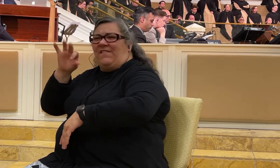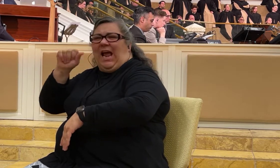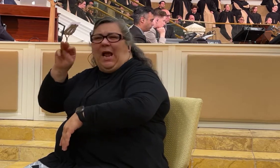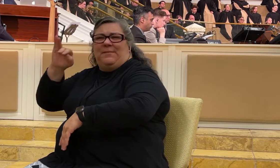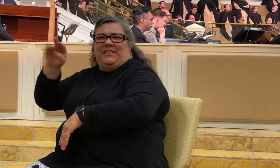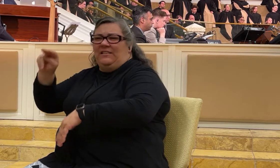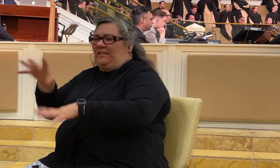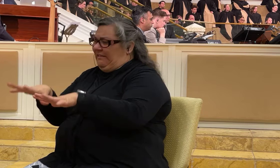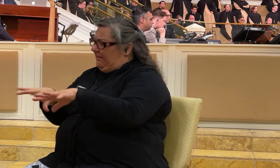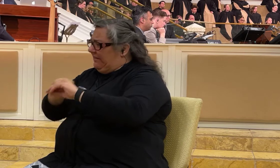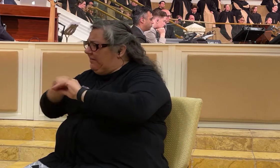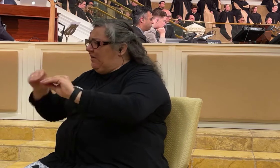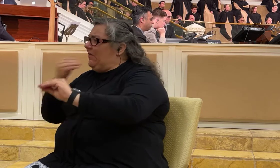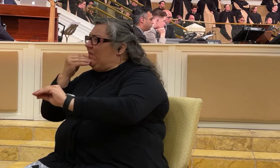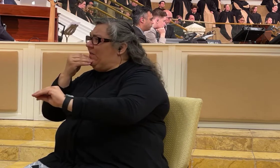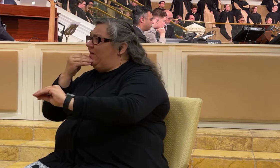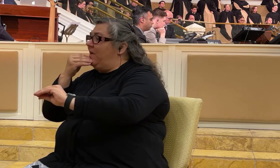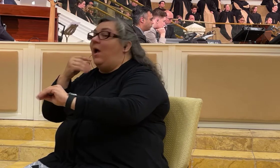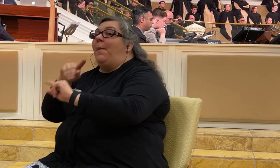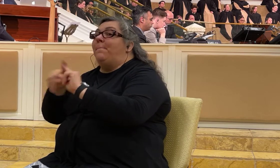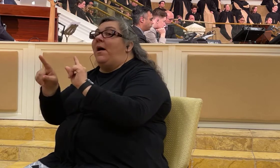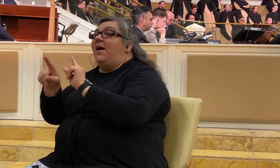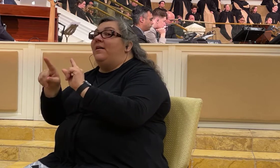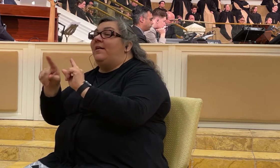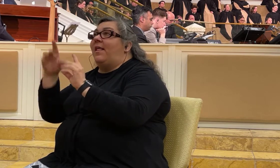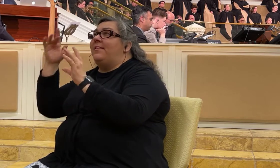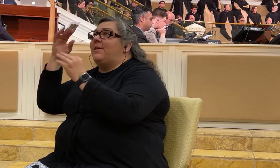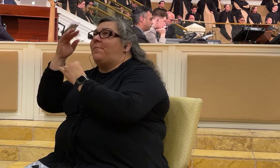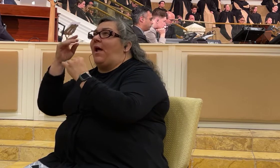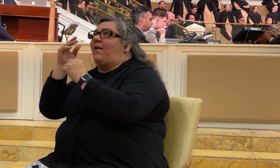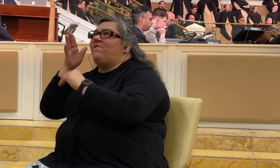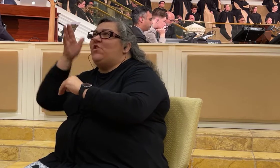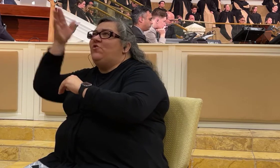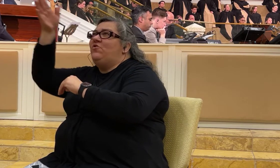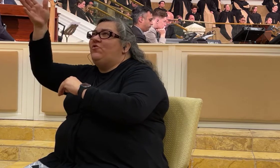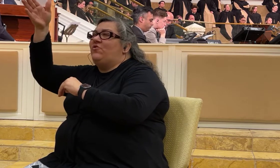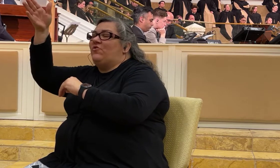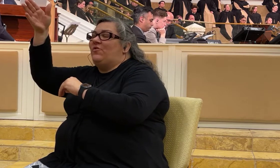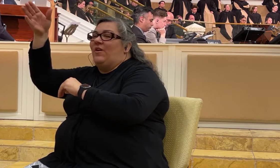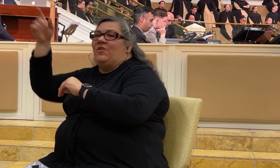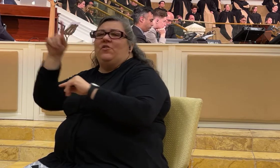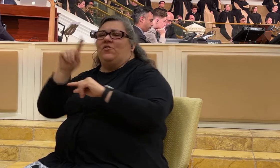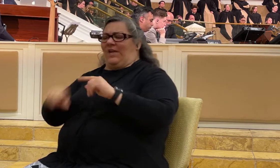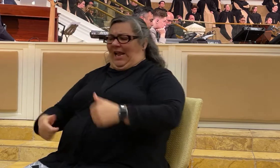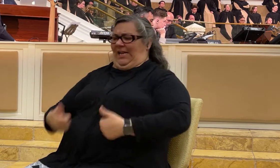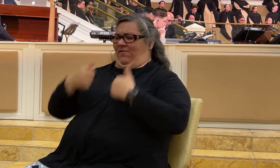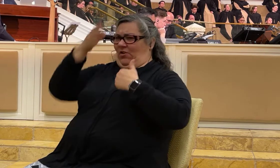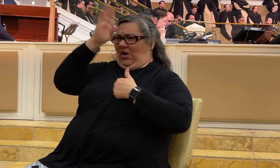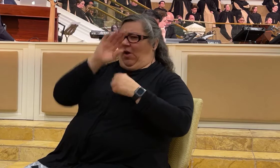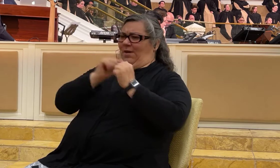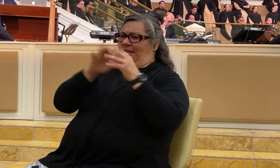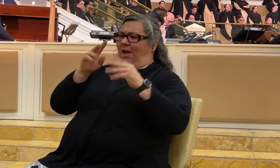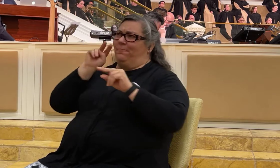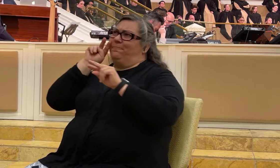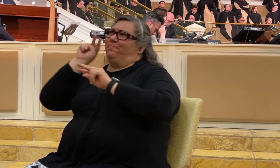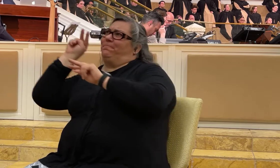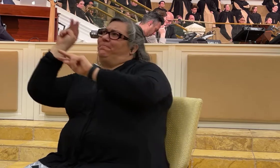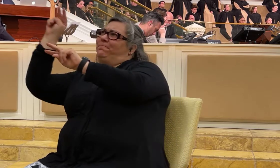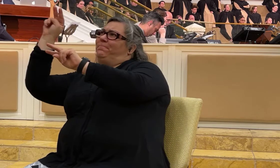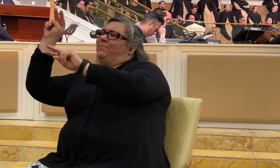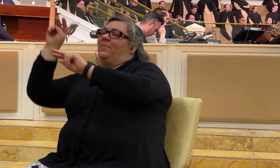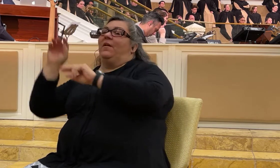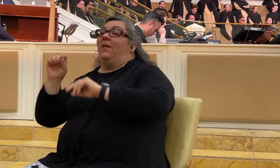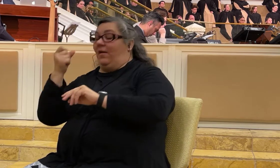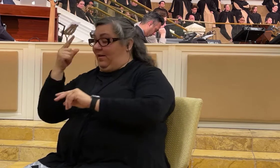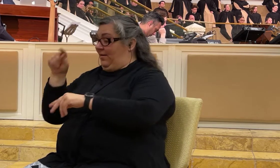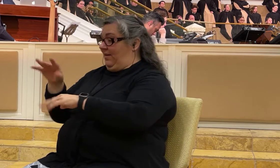to look at not just in the present. You can't live for God without looking at the bigger picture. The Canaan land was the